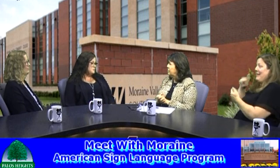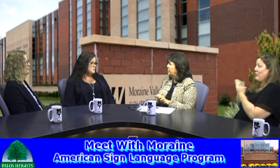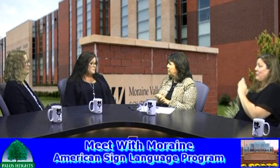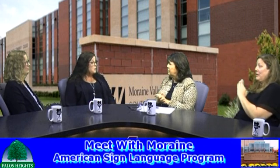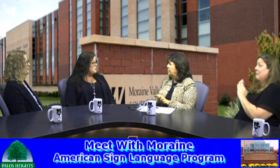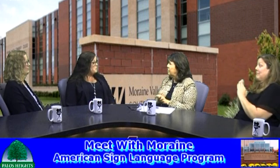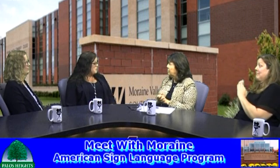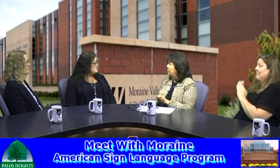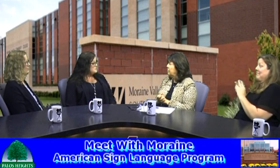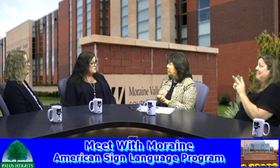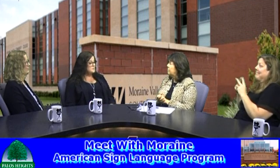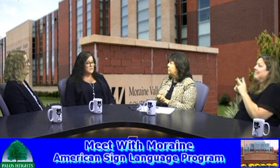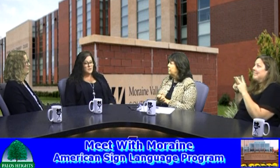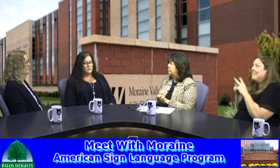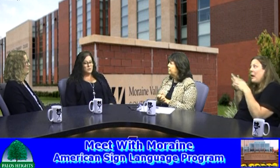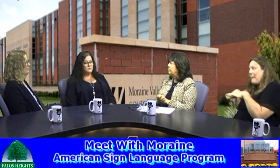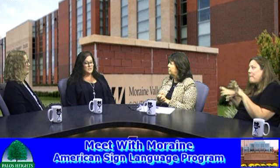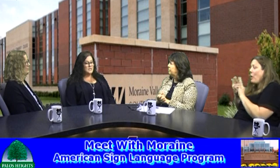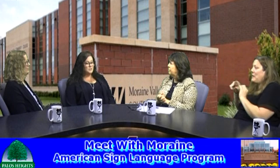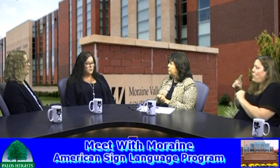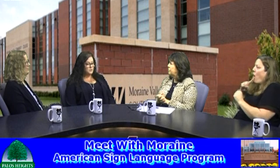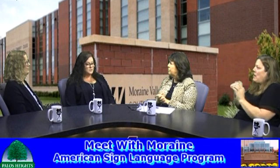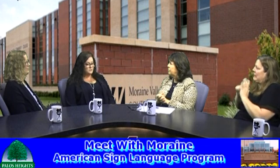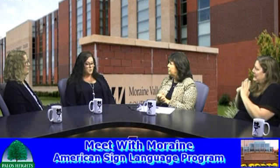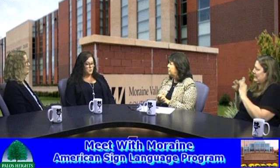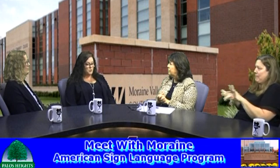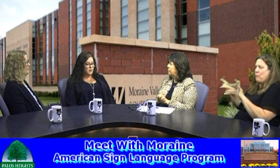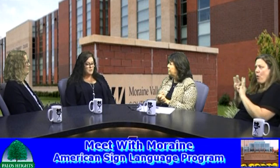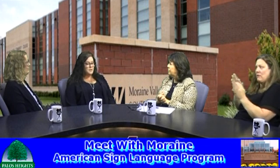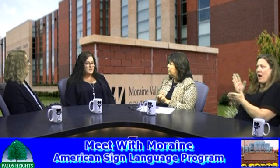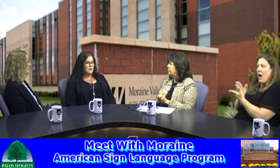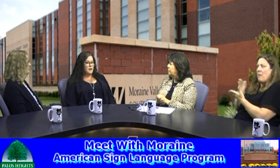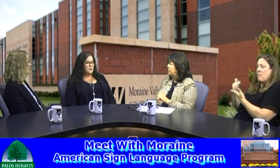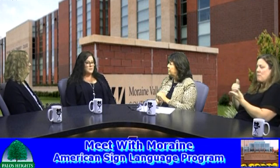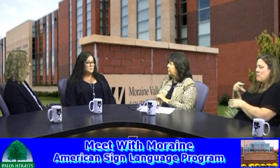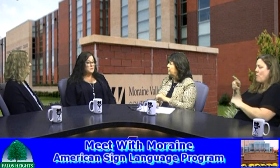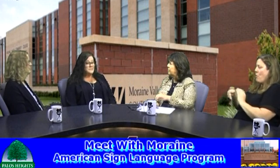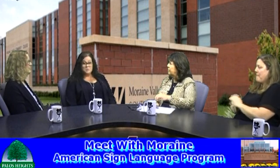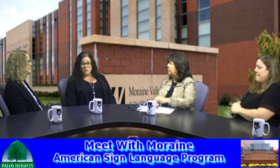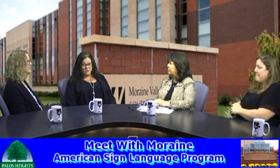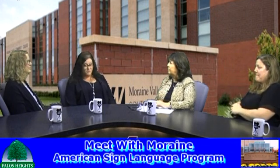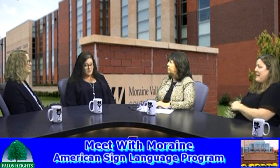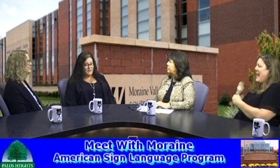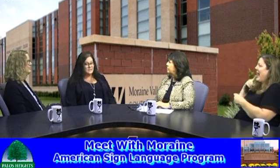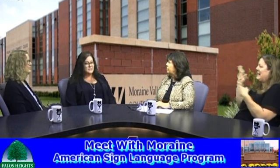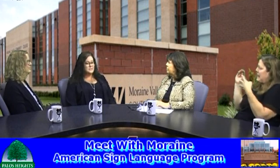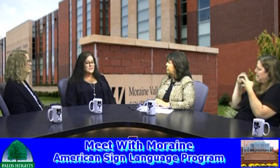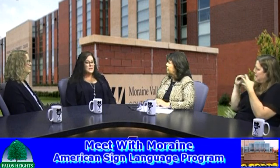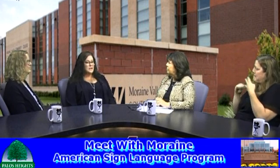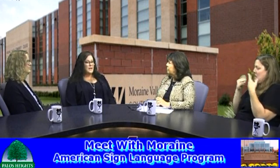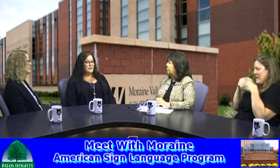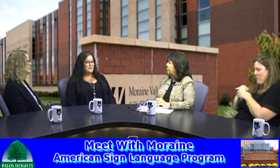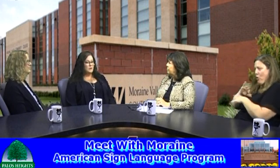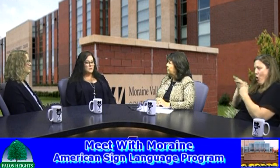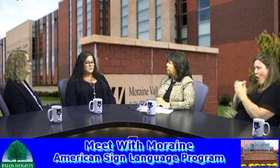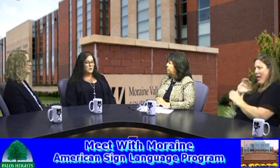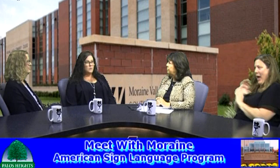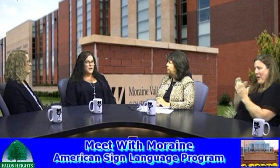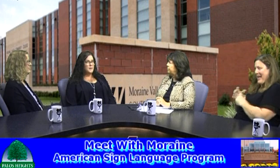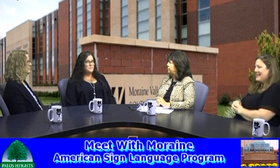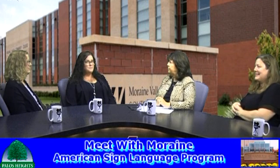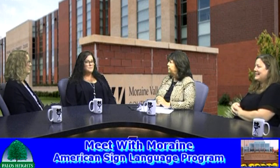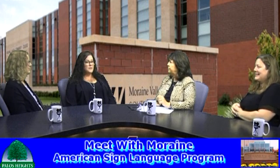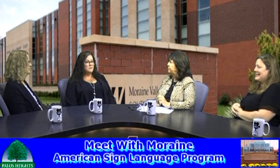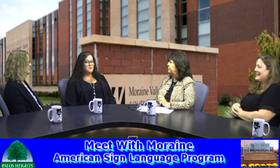which is very important. So that's one of the key components of our program. It's built into all of our classes. And